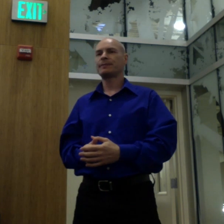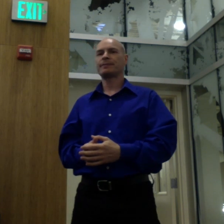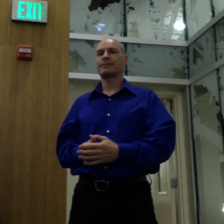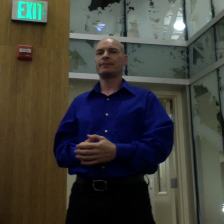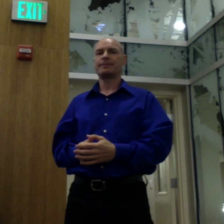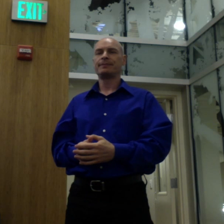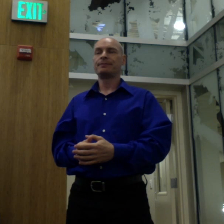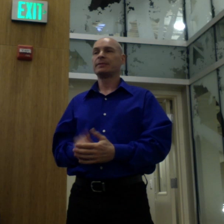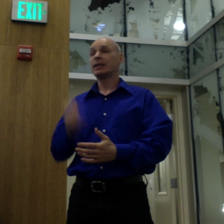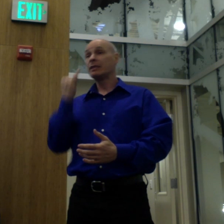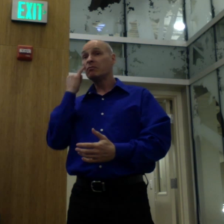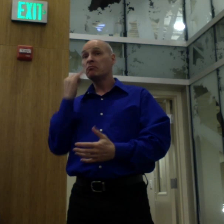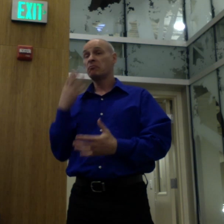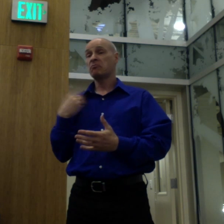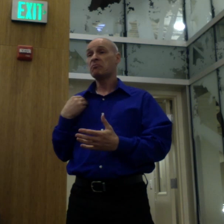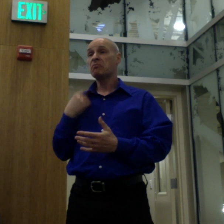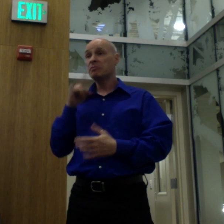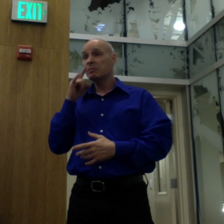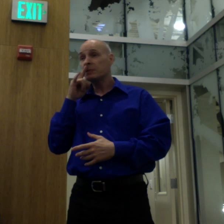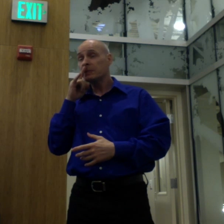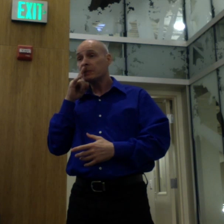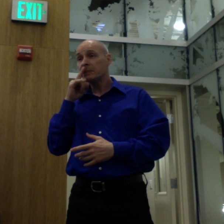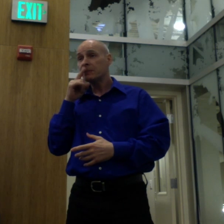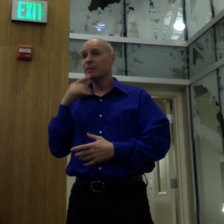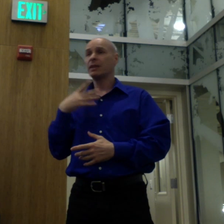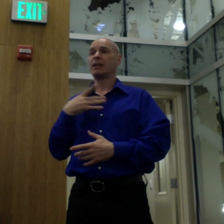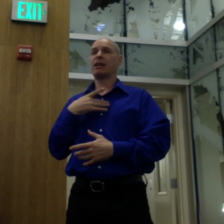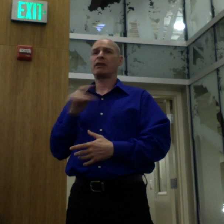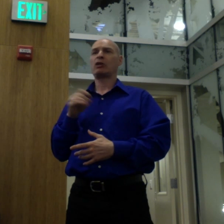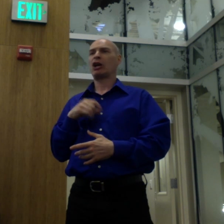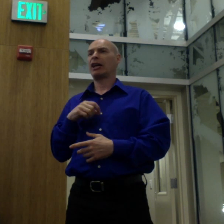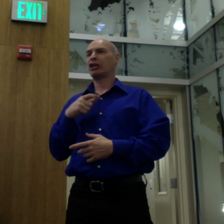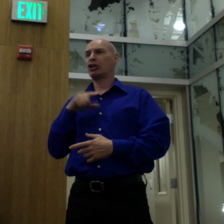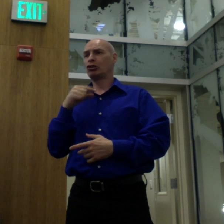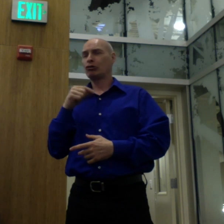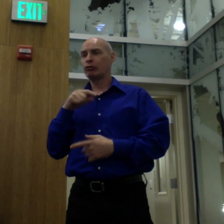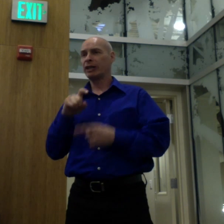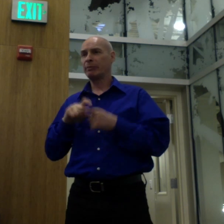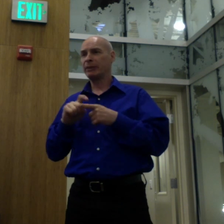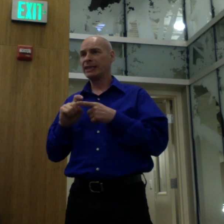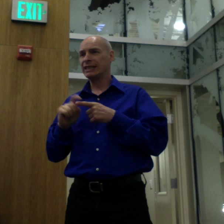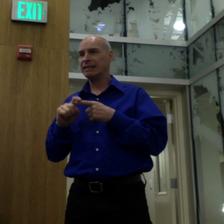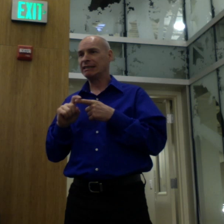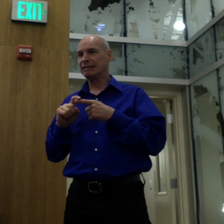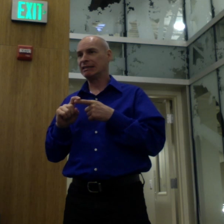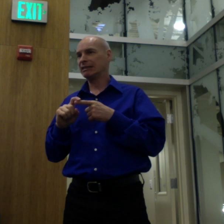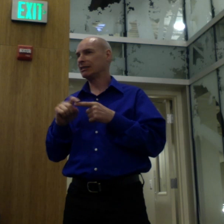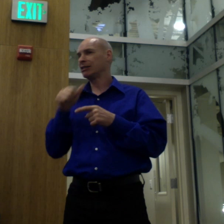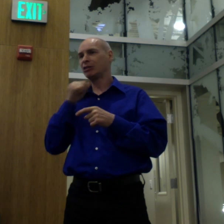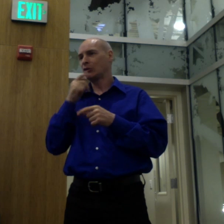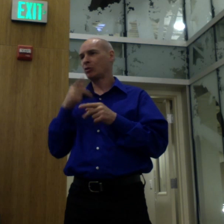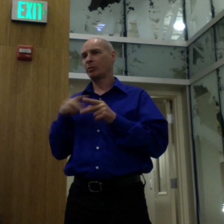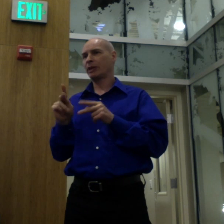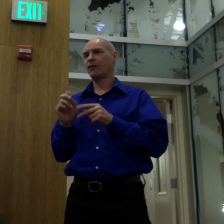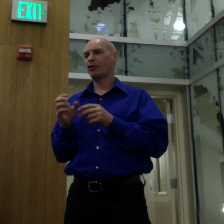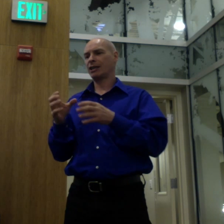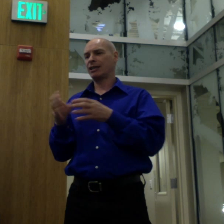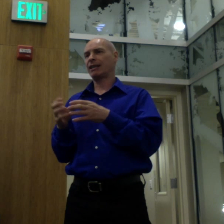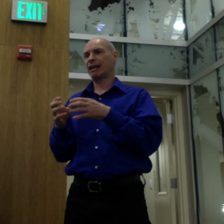and if you have children and they don't like green peas, then don't get a whole can of Lucerne